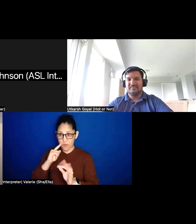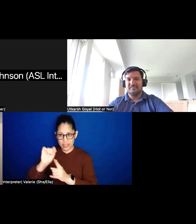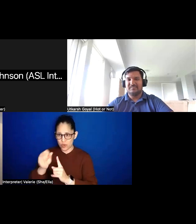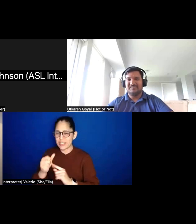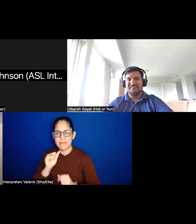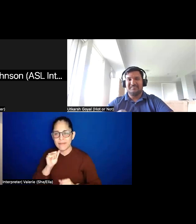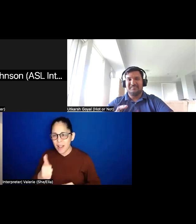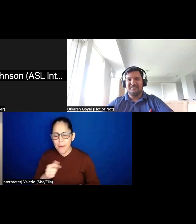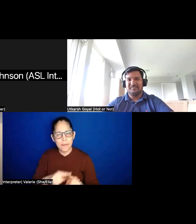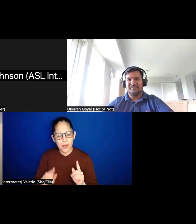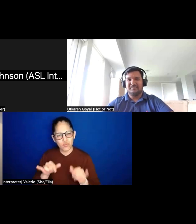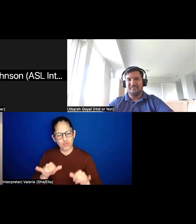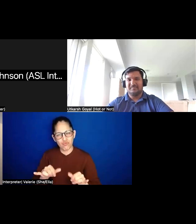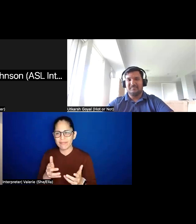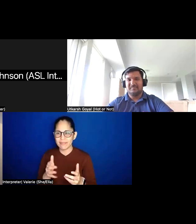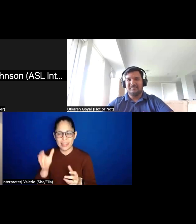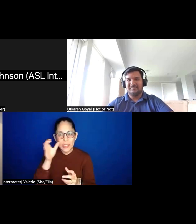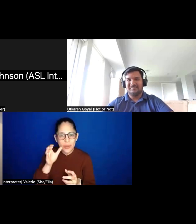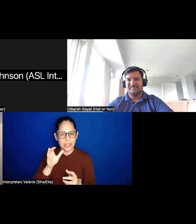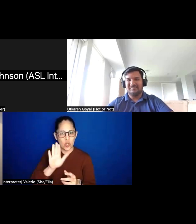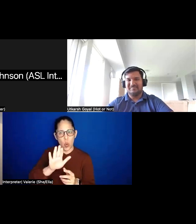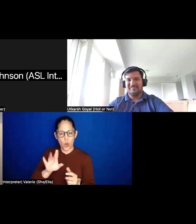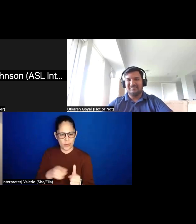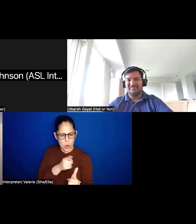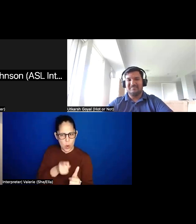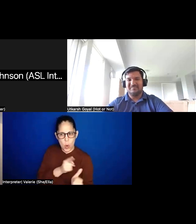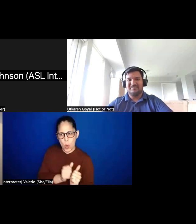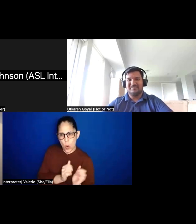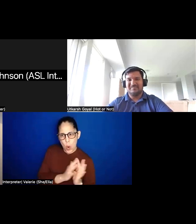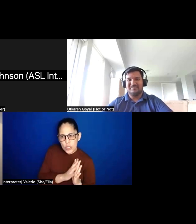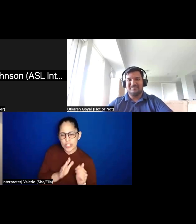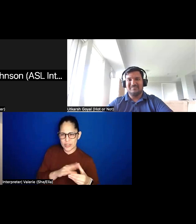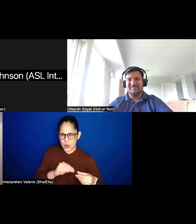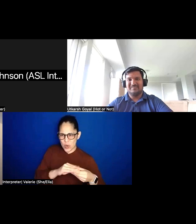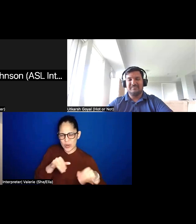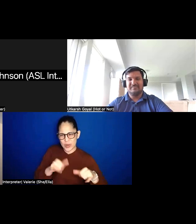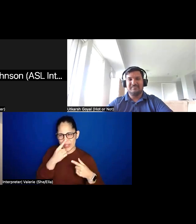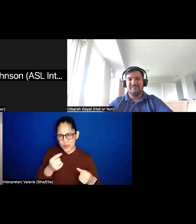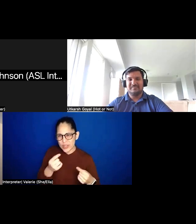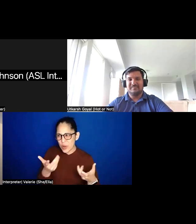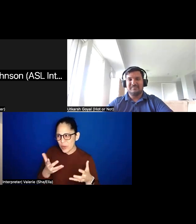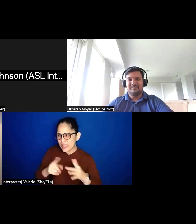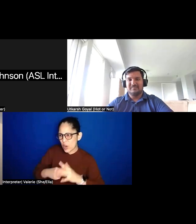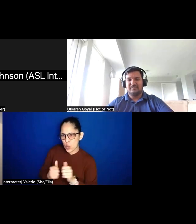about the origin story, really, you started with three of you who knew and trusted each other, and obviously had skill